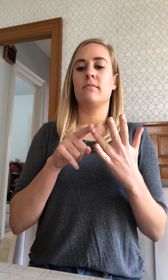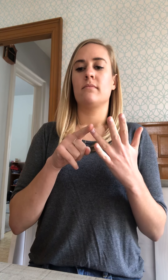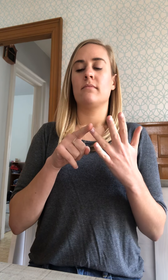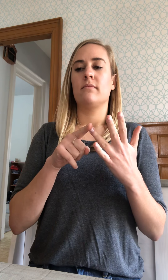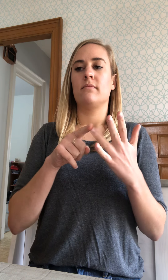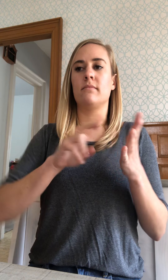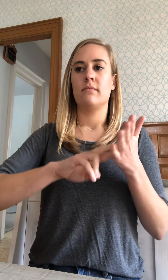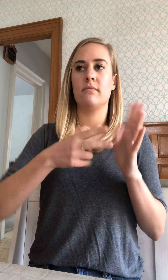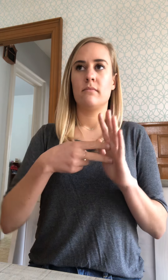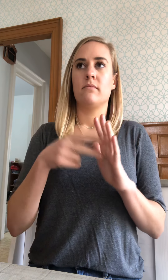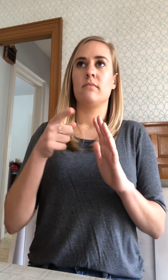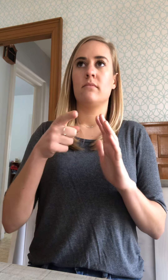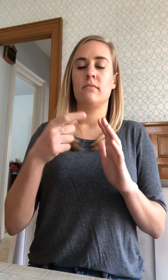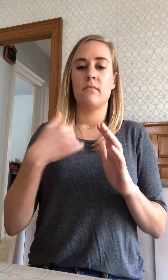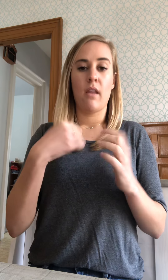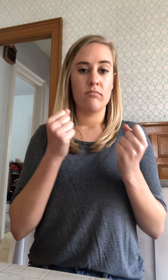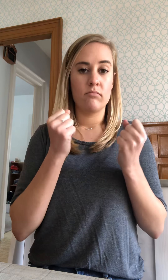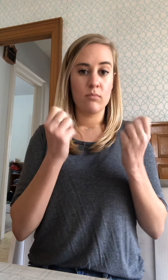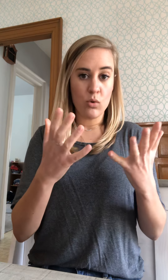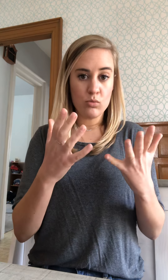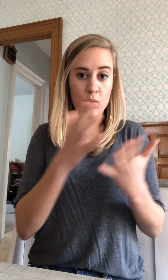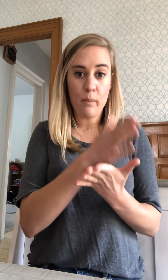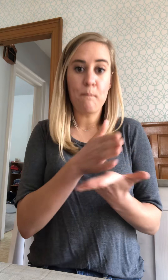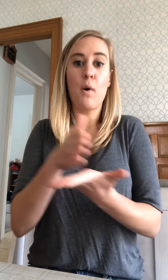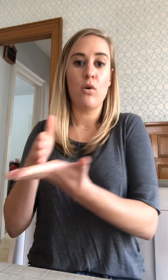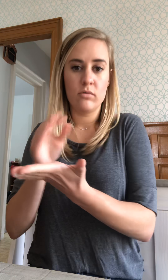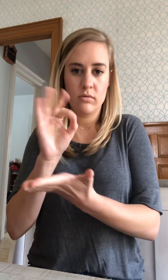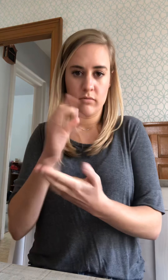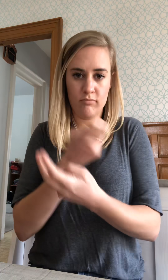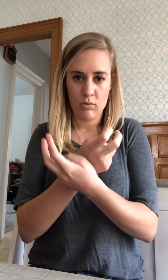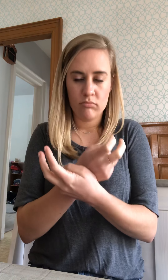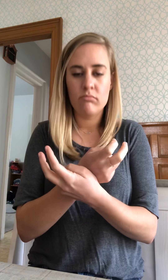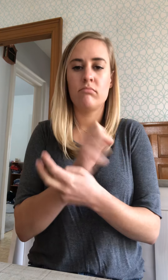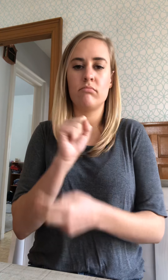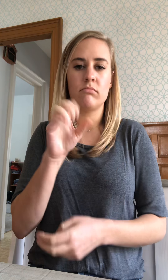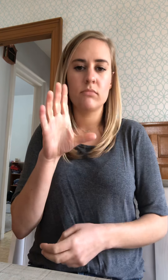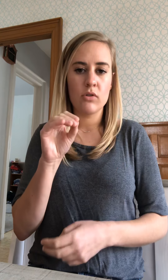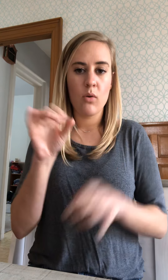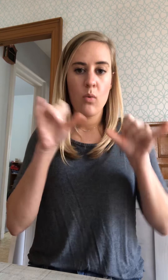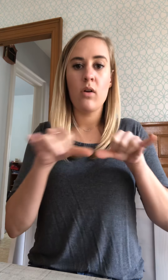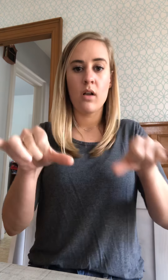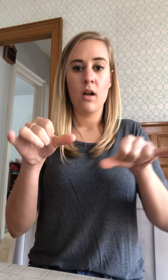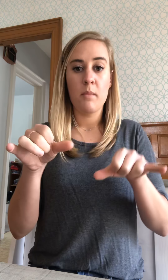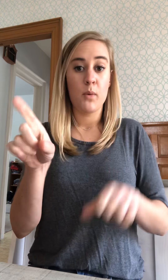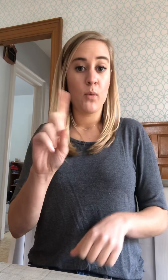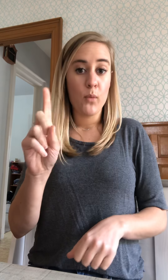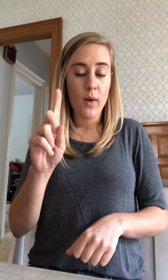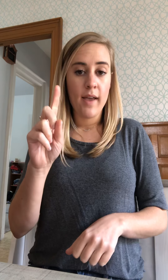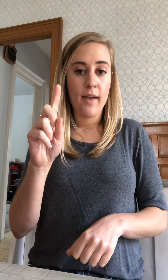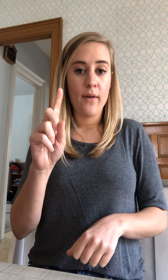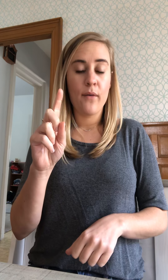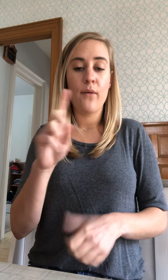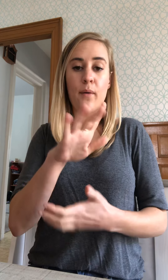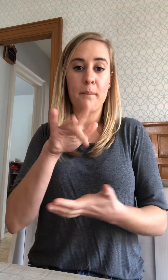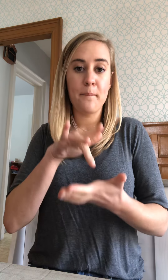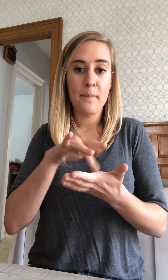those that have multiple fragments of bone. So this is fairly common in the midface where the bones are very thin,